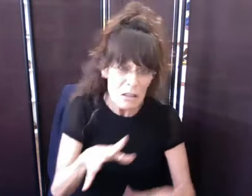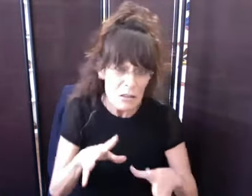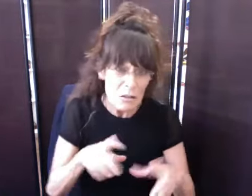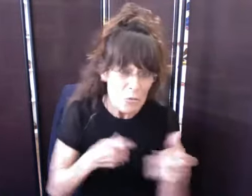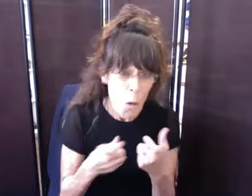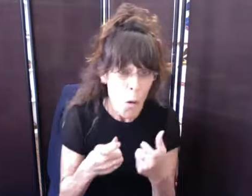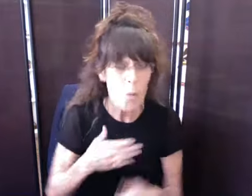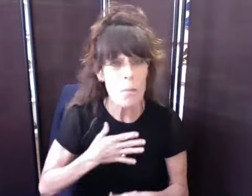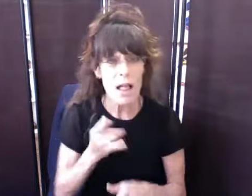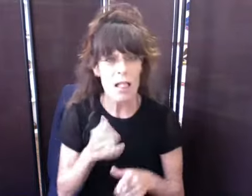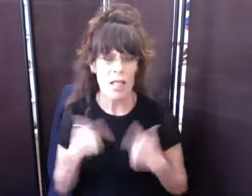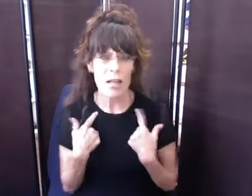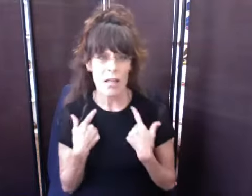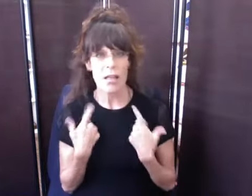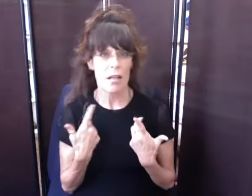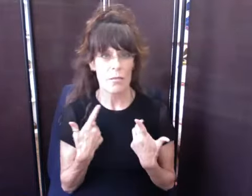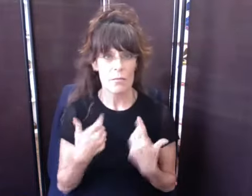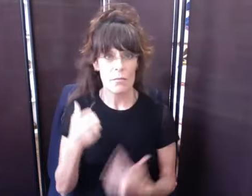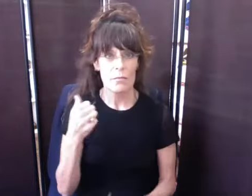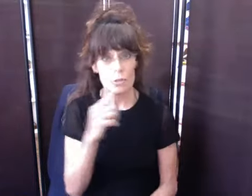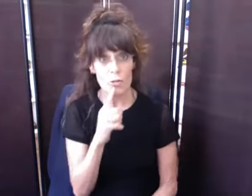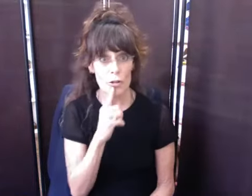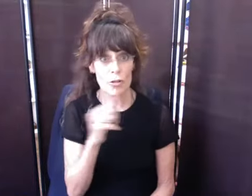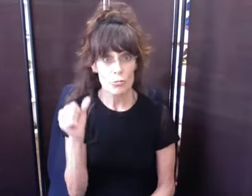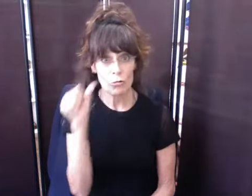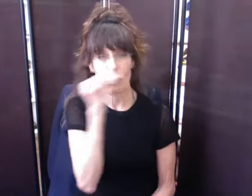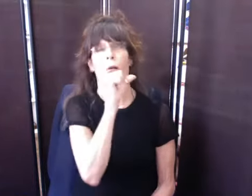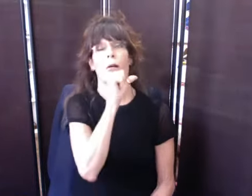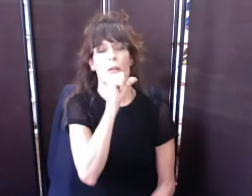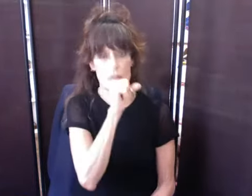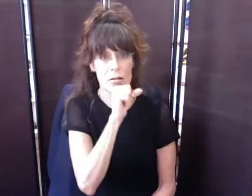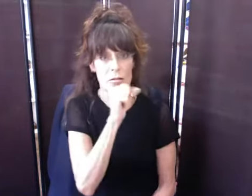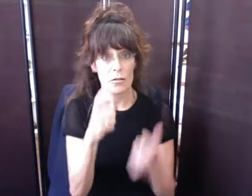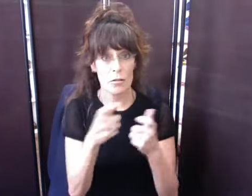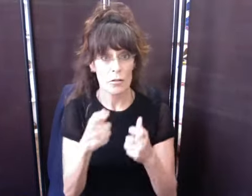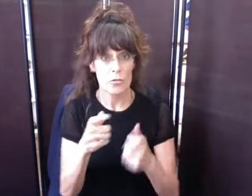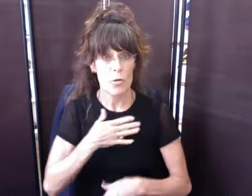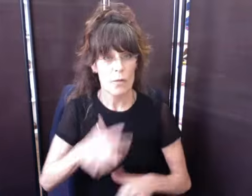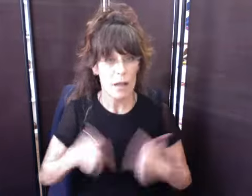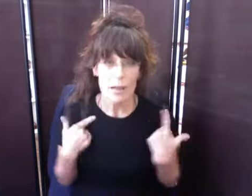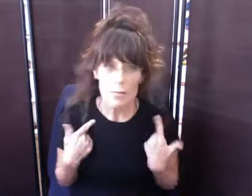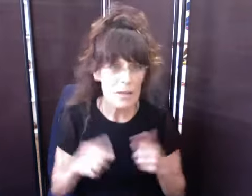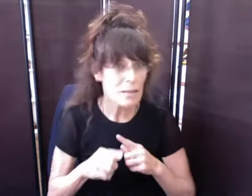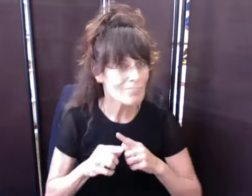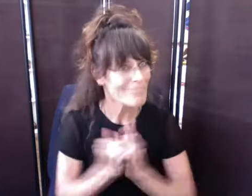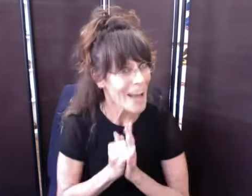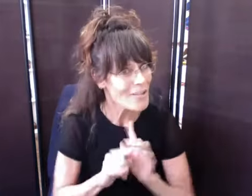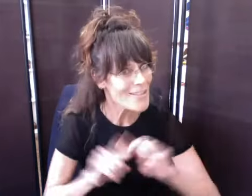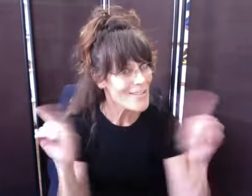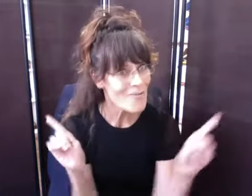no question that drunkenness had dominated my life. But you know, that's different. That's different. So what he began to